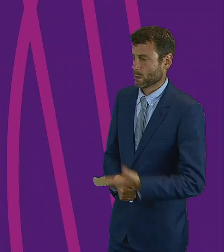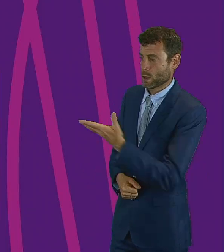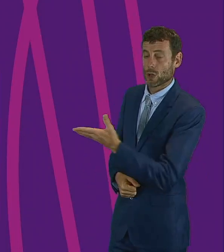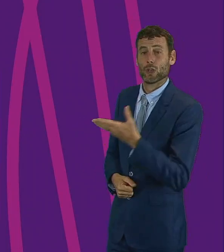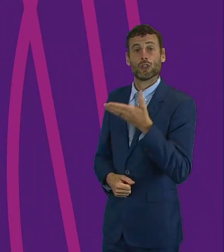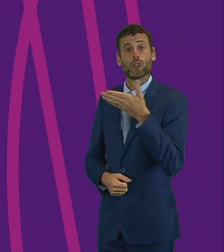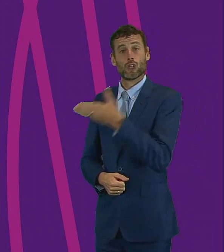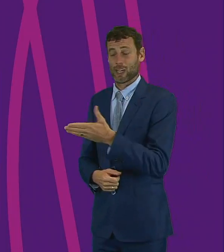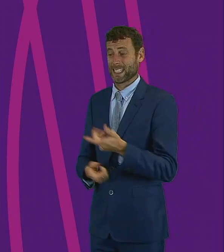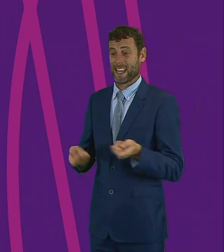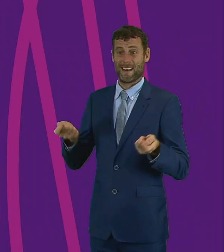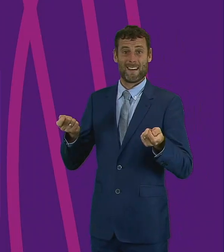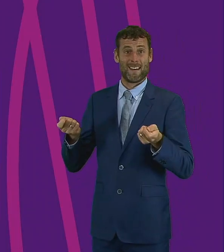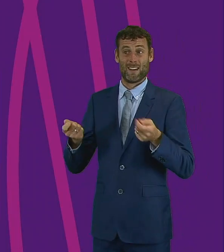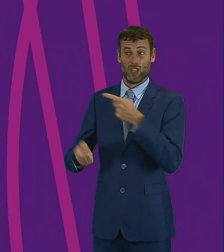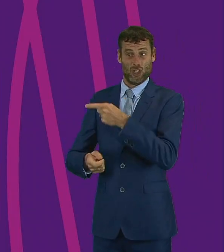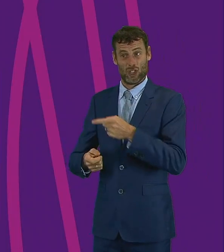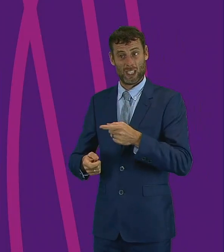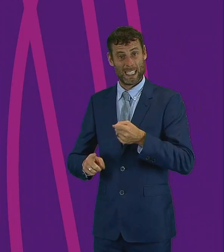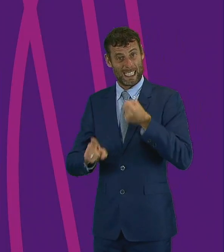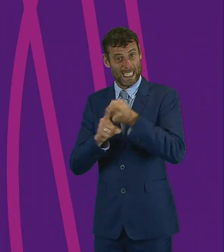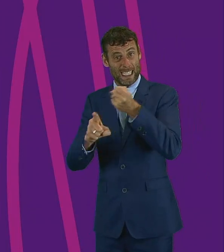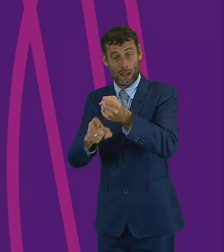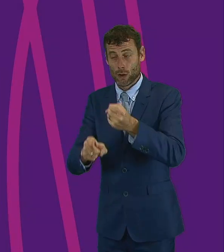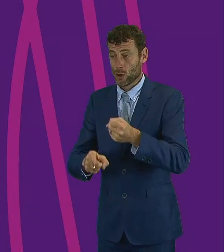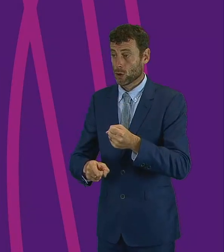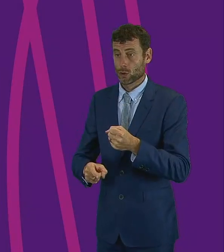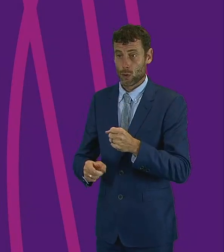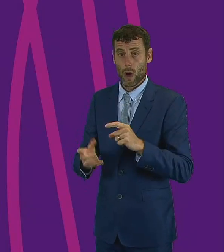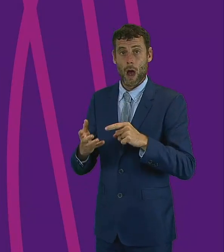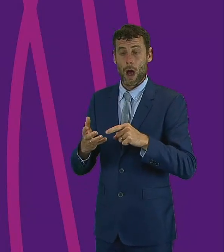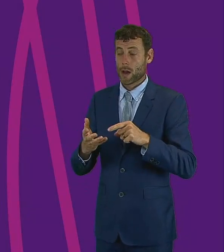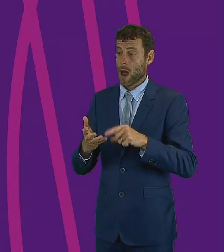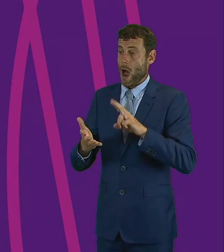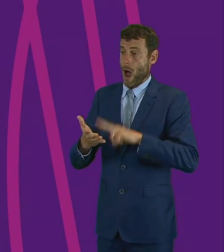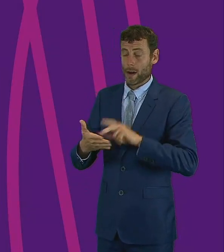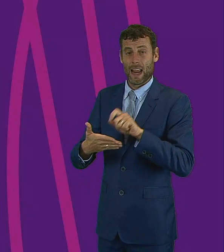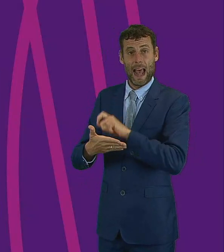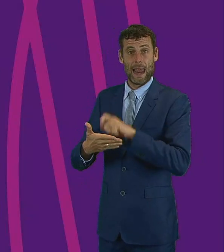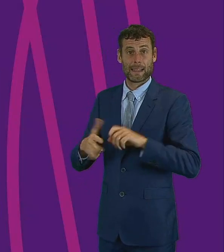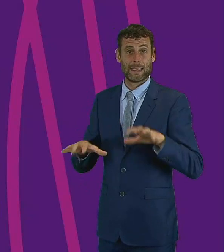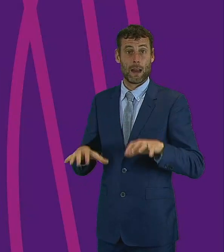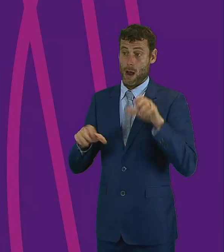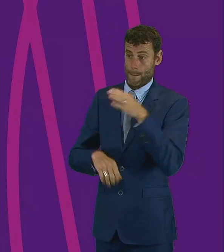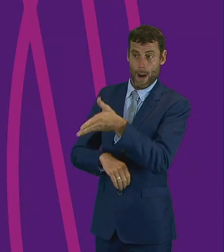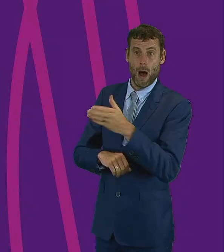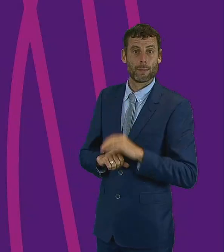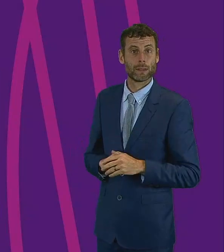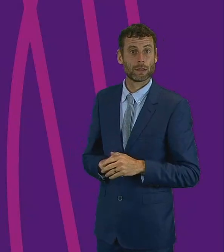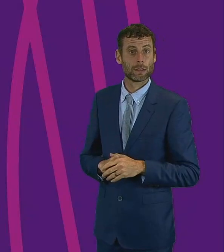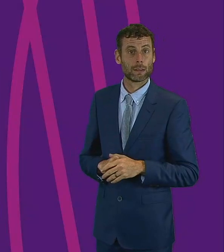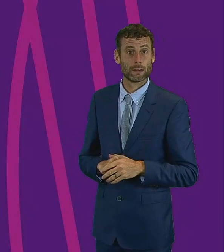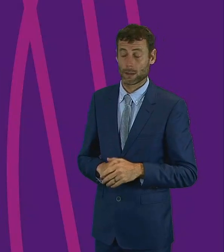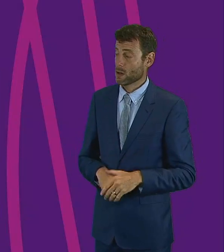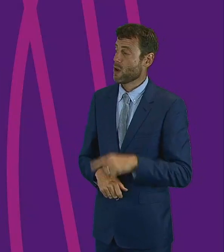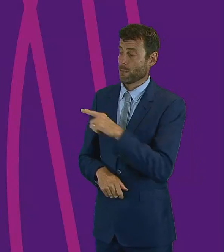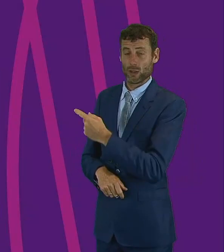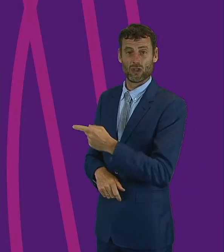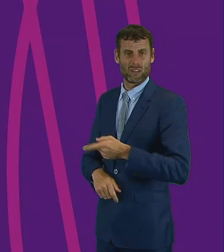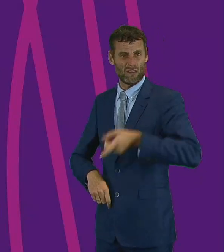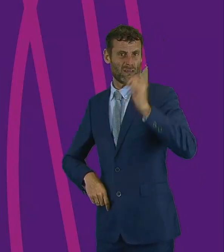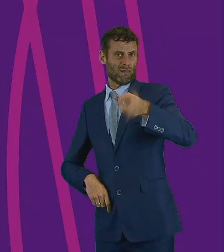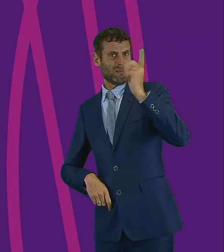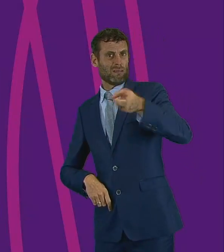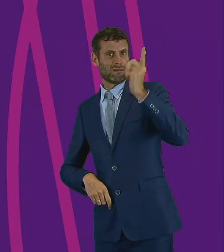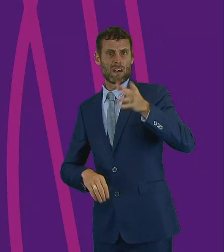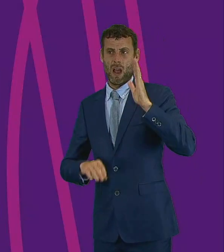heading to an unelected parliament, but has the brass neck to lecture the rest of